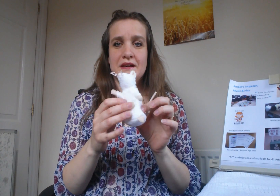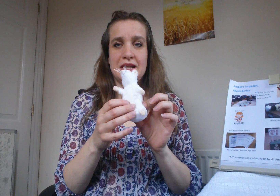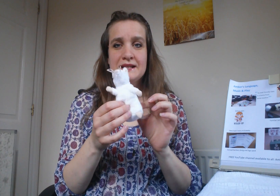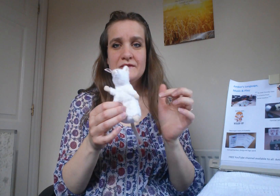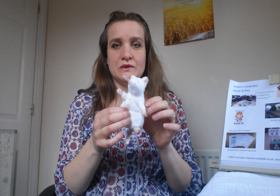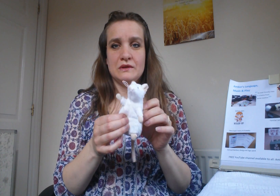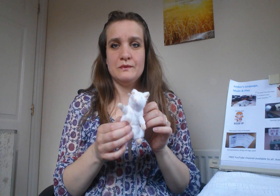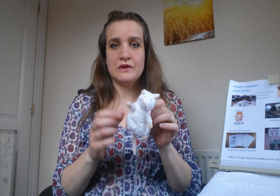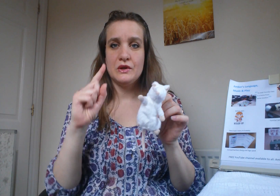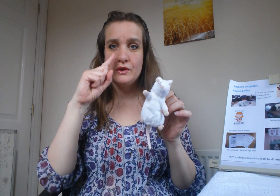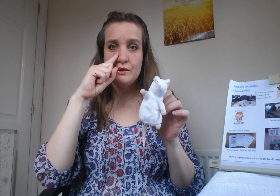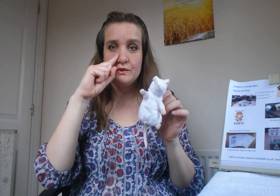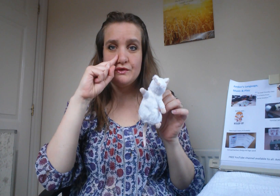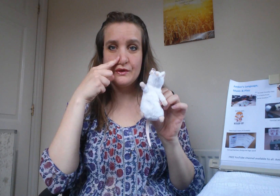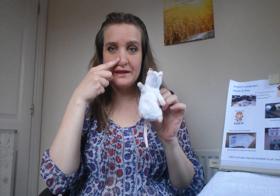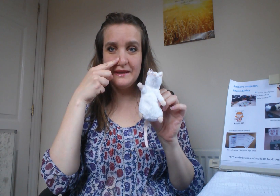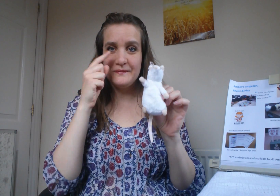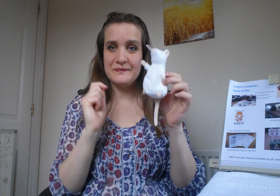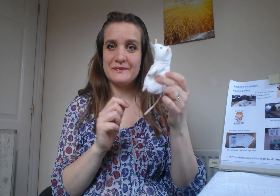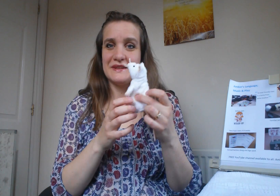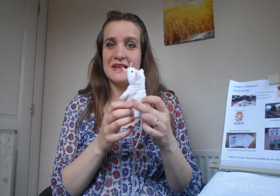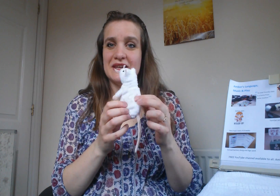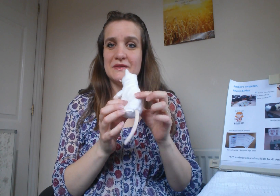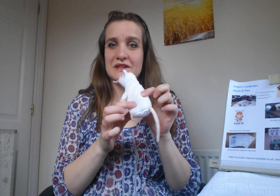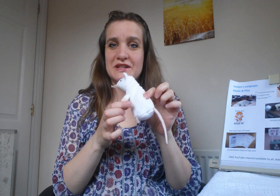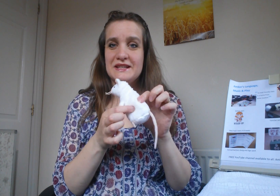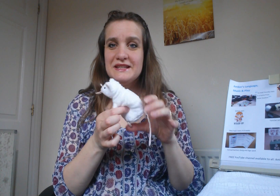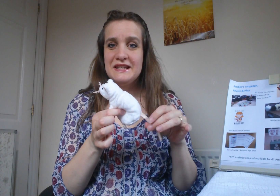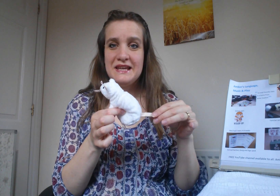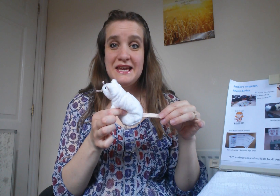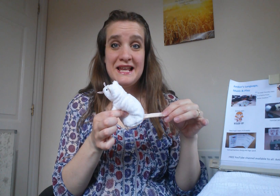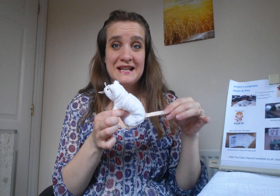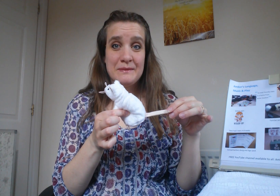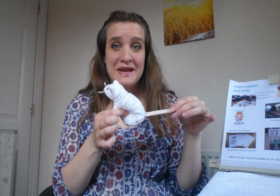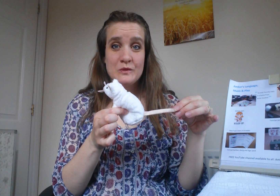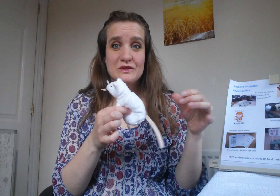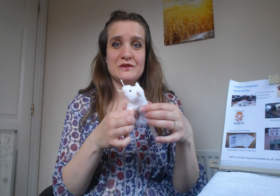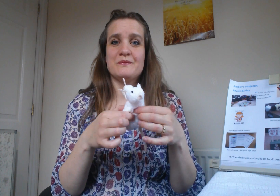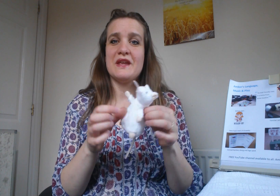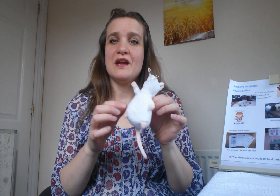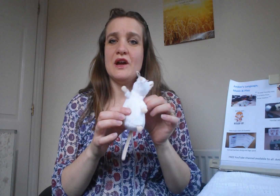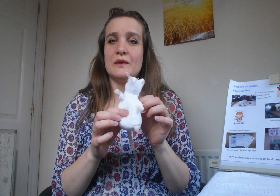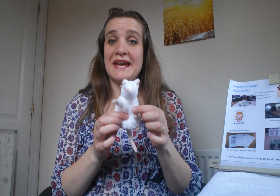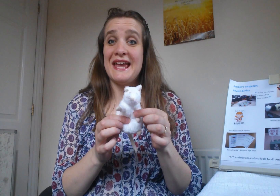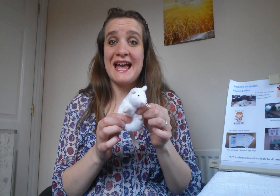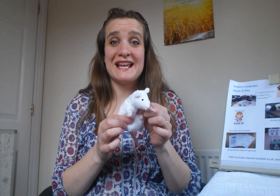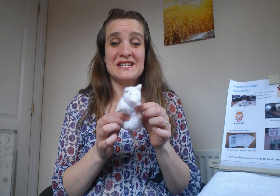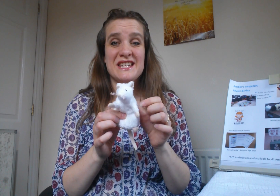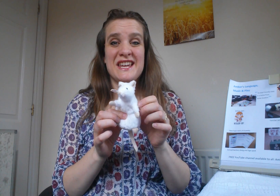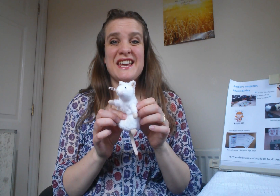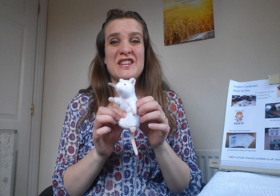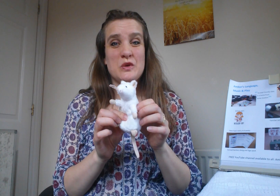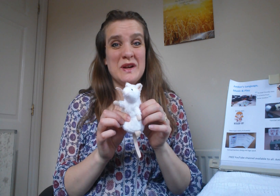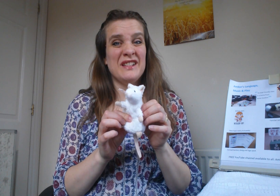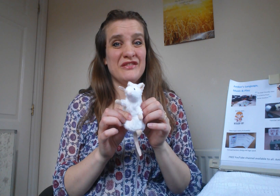And last of all, une souris, which is a little mouse. Okay, and you will